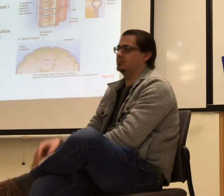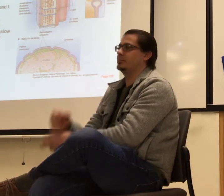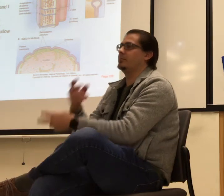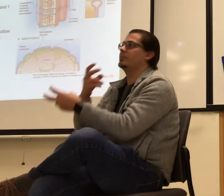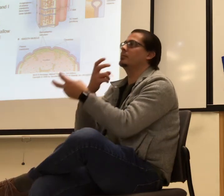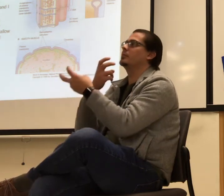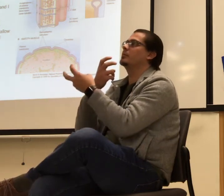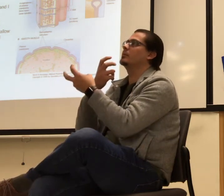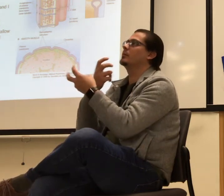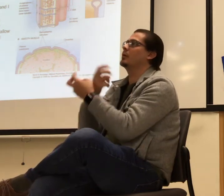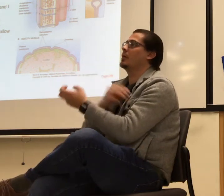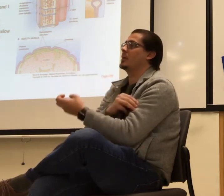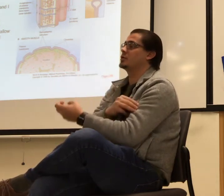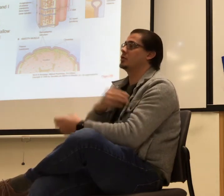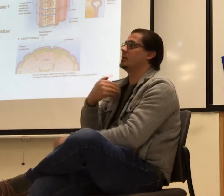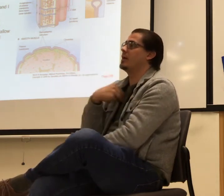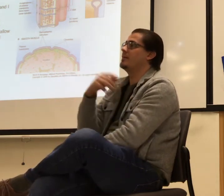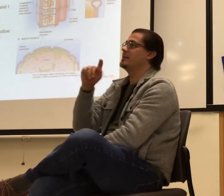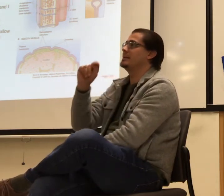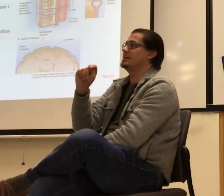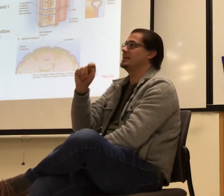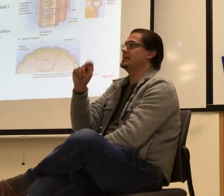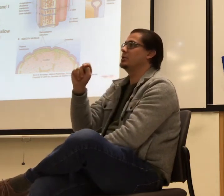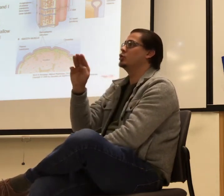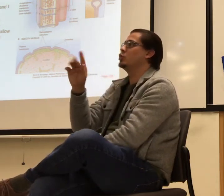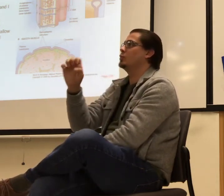They have the T-tubule system.